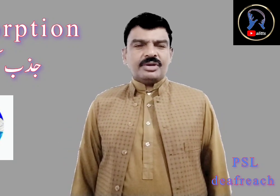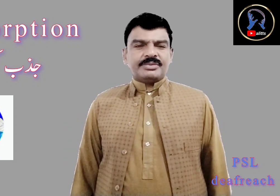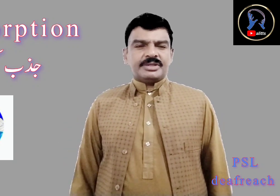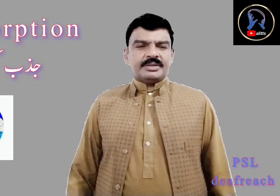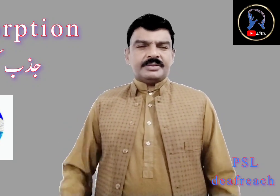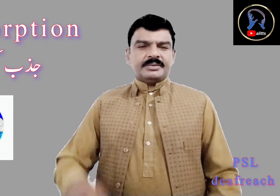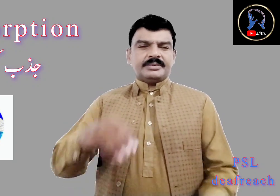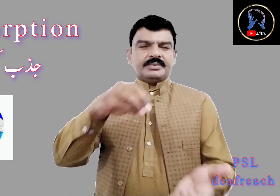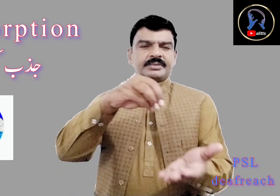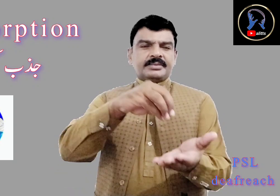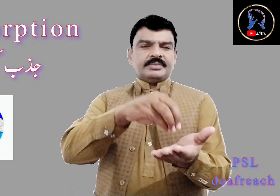absorption,